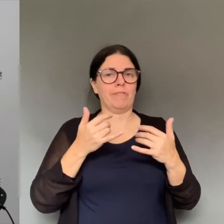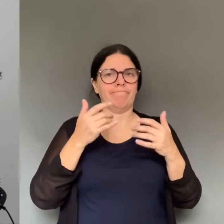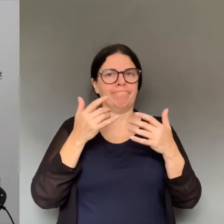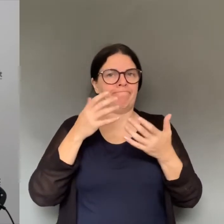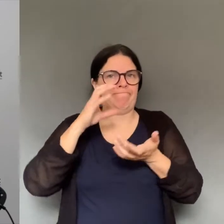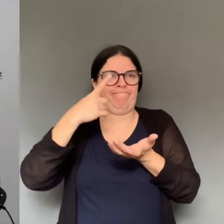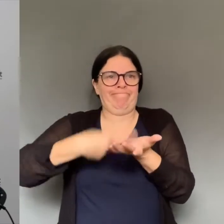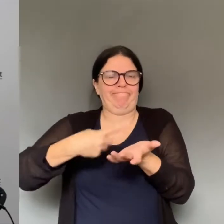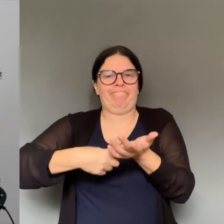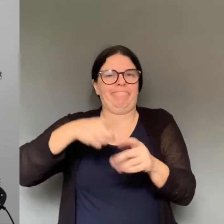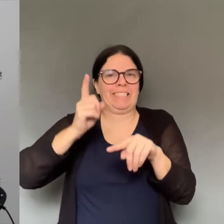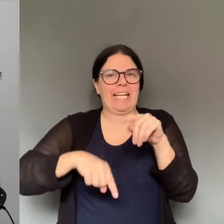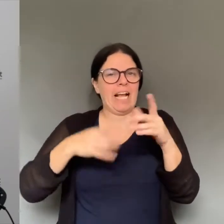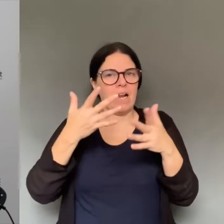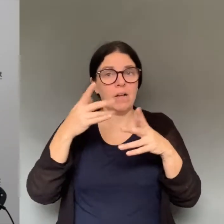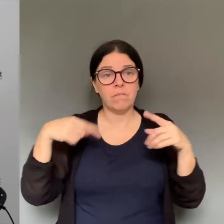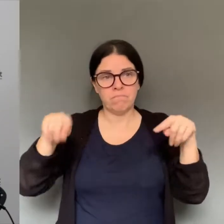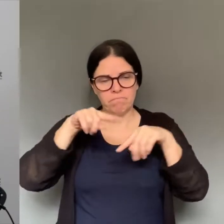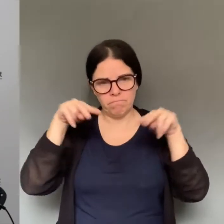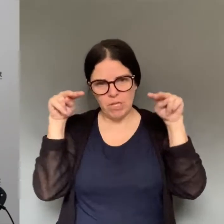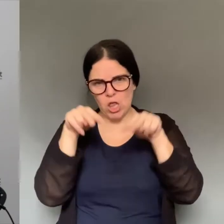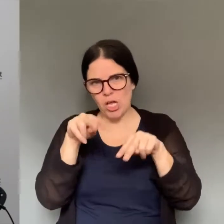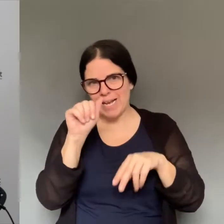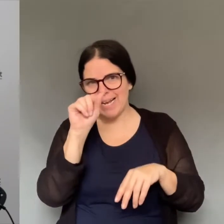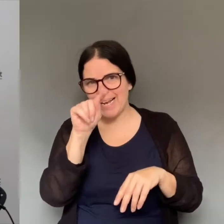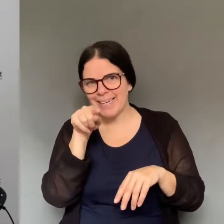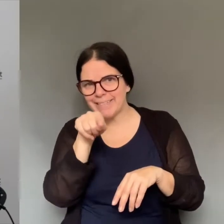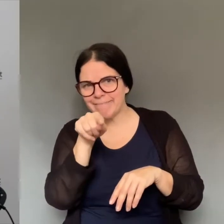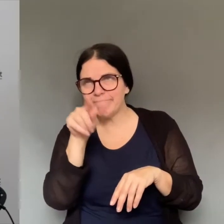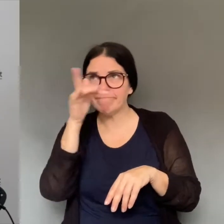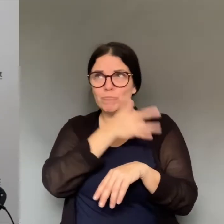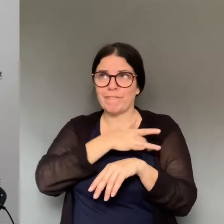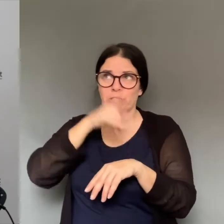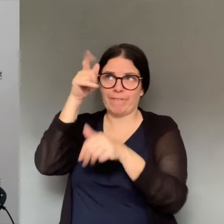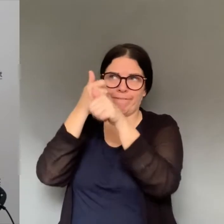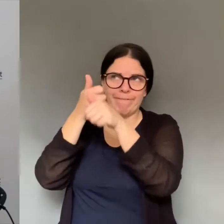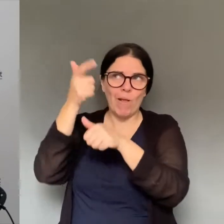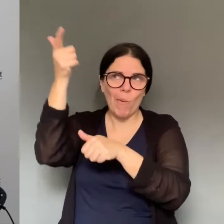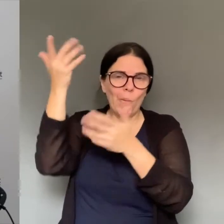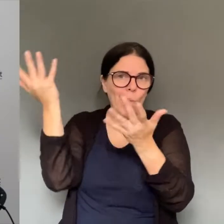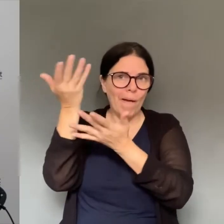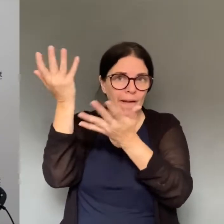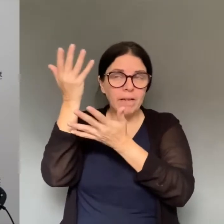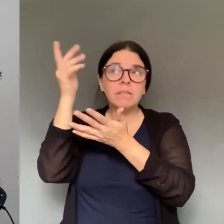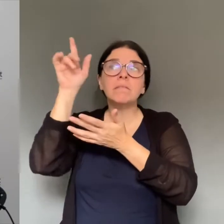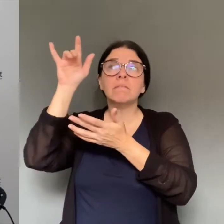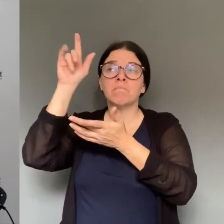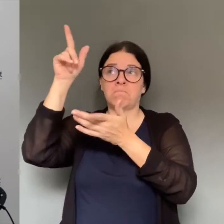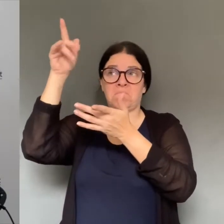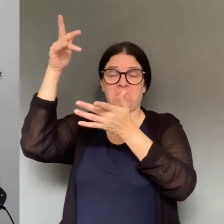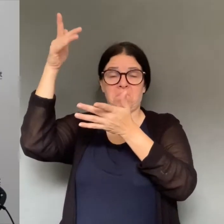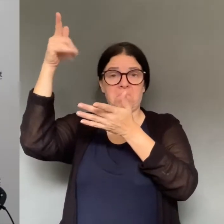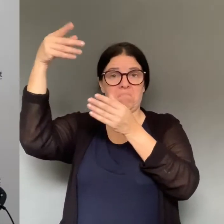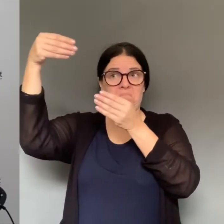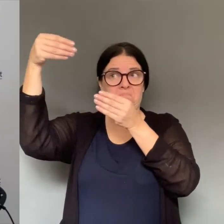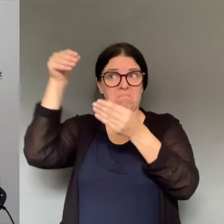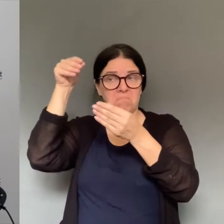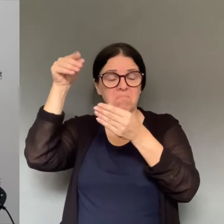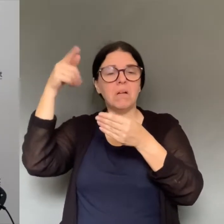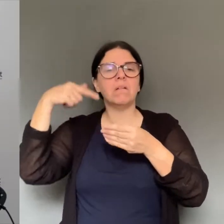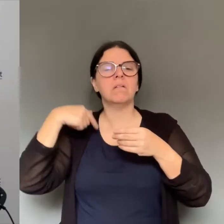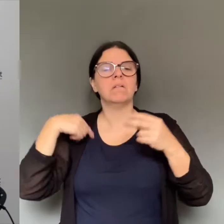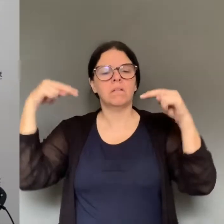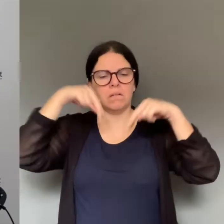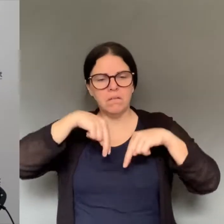will be commenting on it. But as of now, I think all of us are looking at the provincial